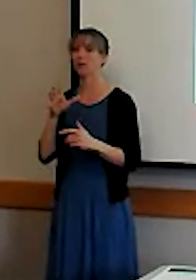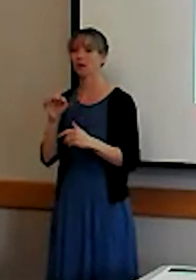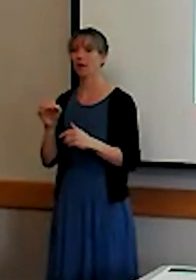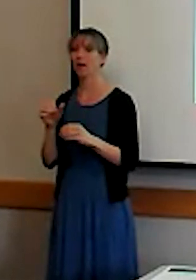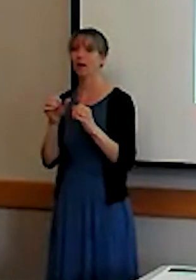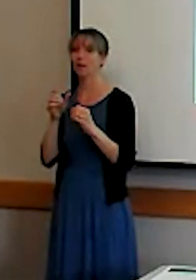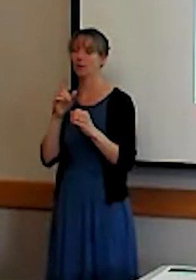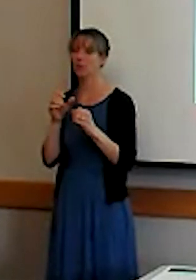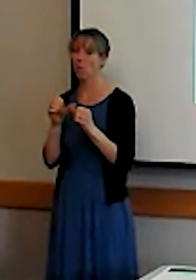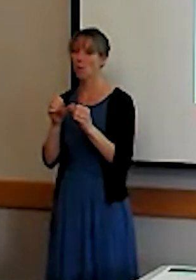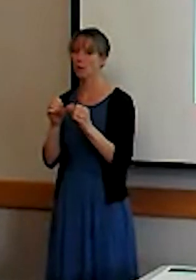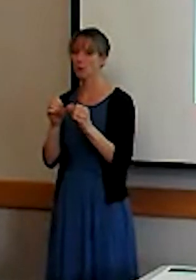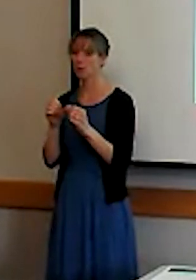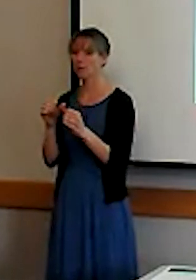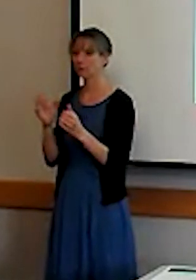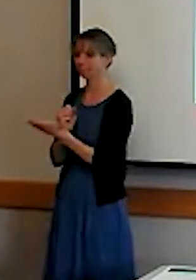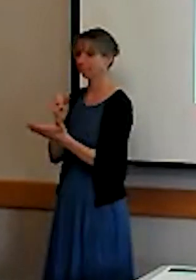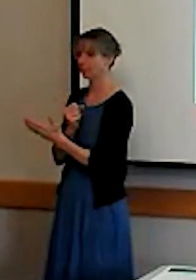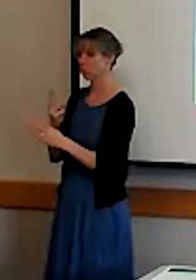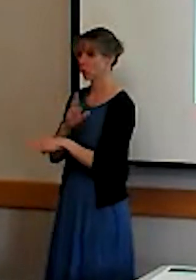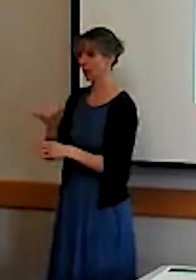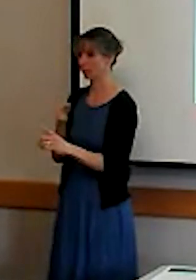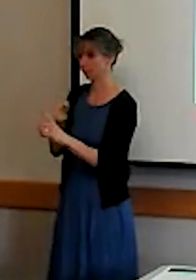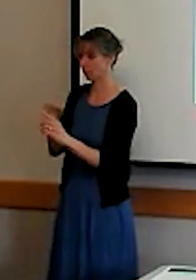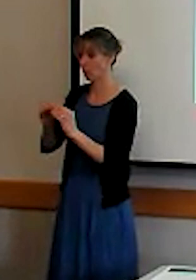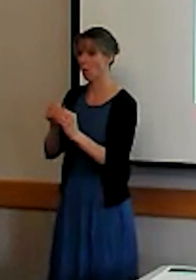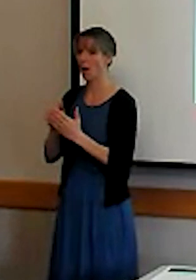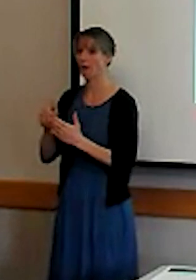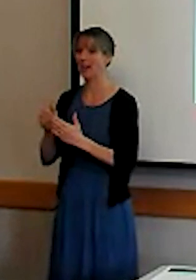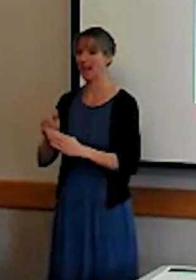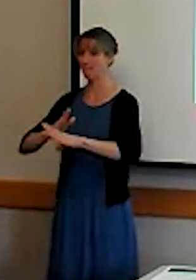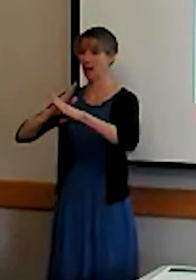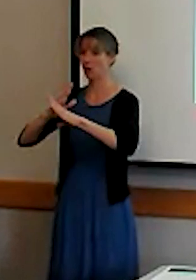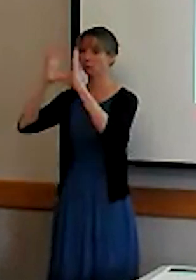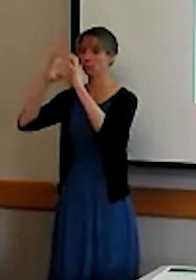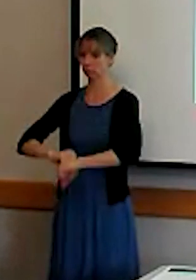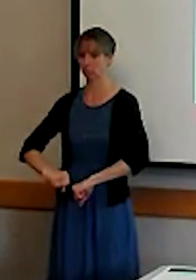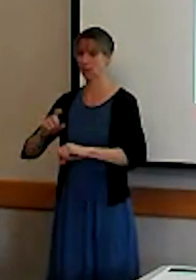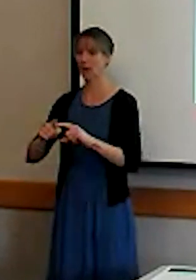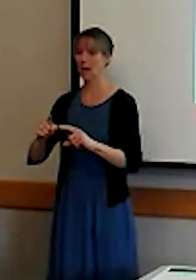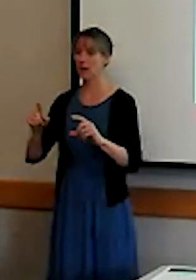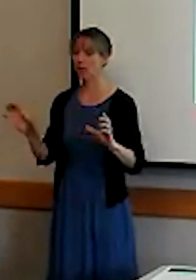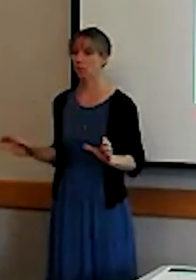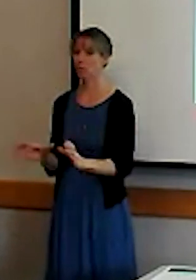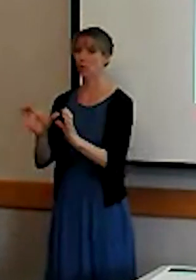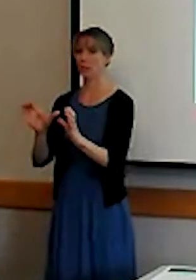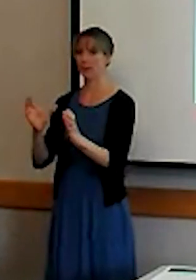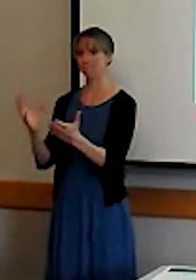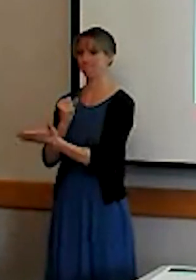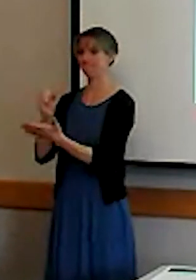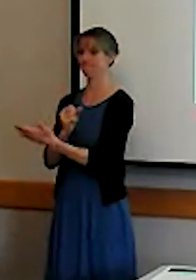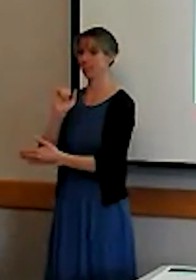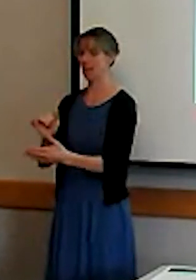be further leveraged, utilized, and there can be barriers taken away who can promote that